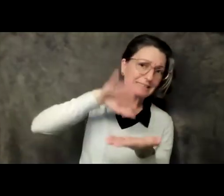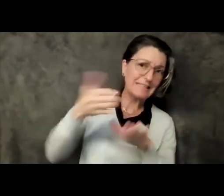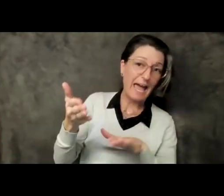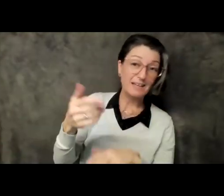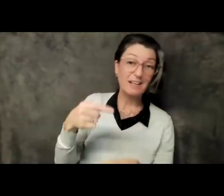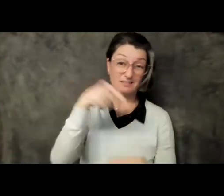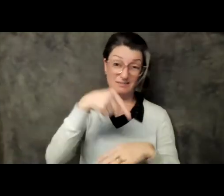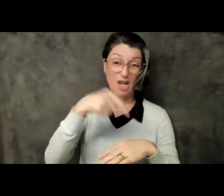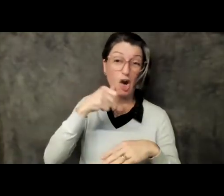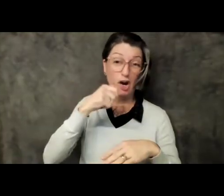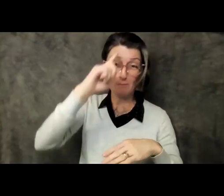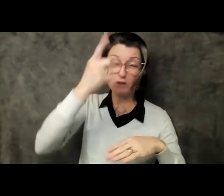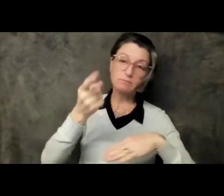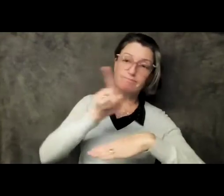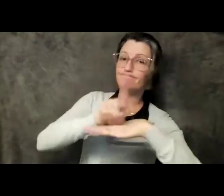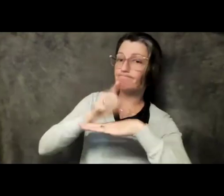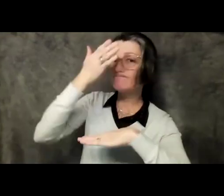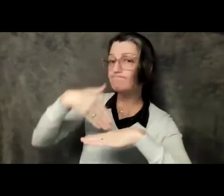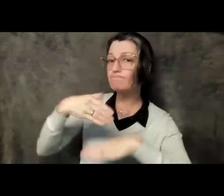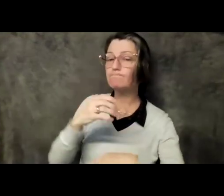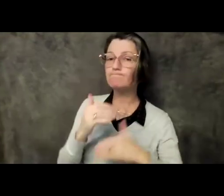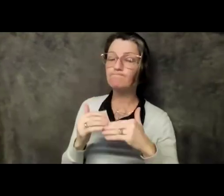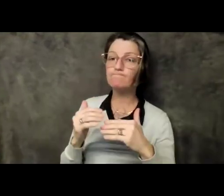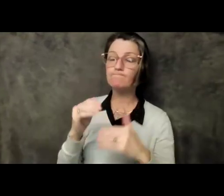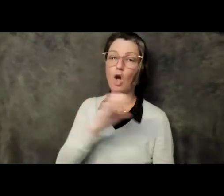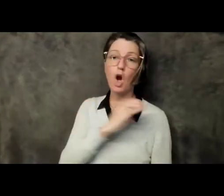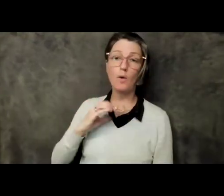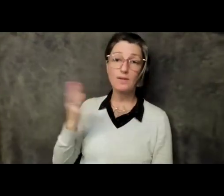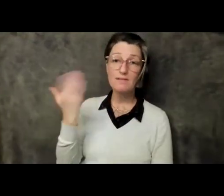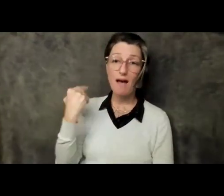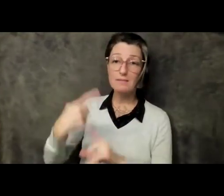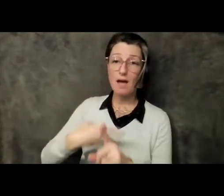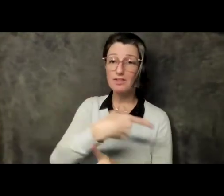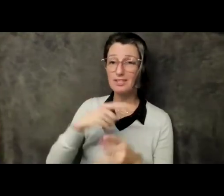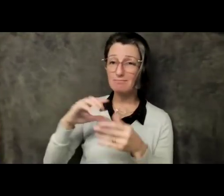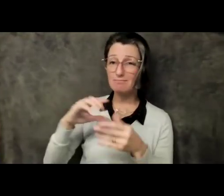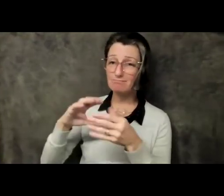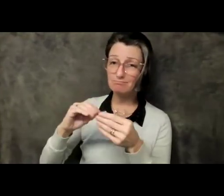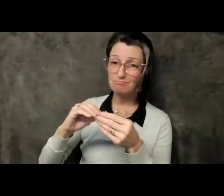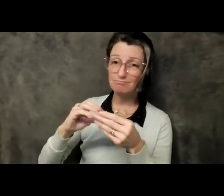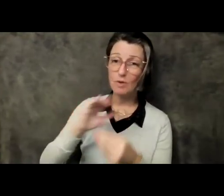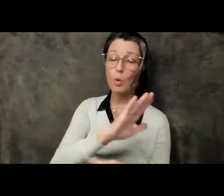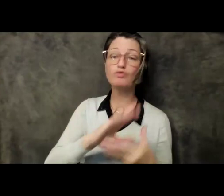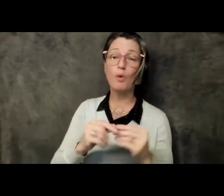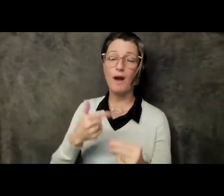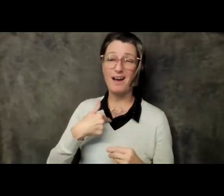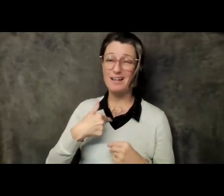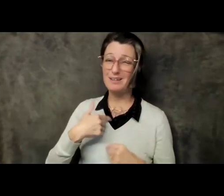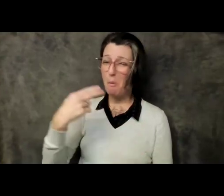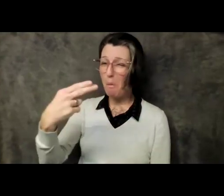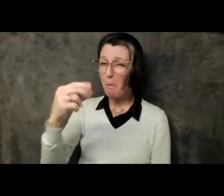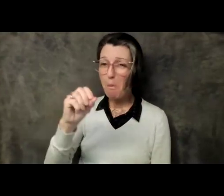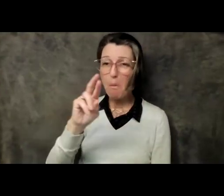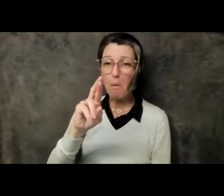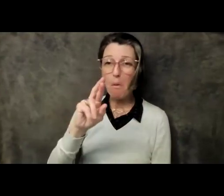last month and how it has horrified and haunted me ever since. And not just regular horrified for the obvious